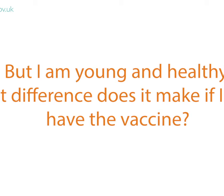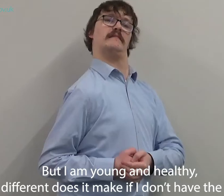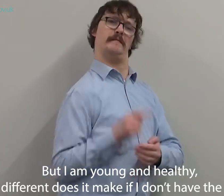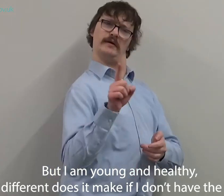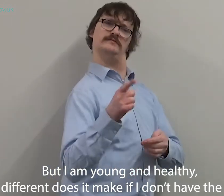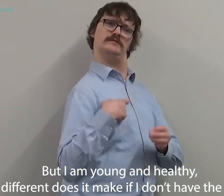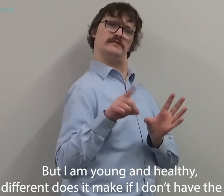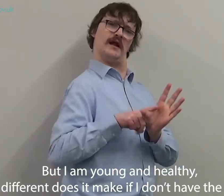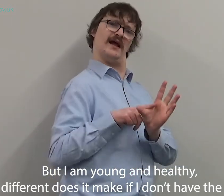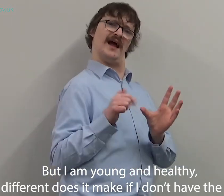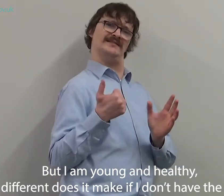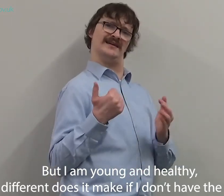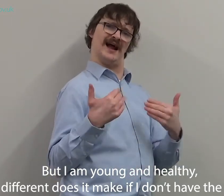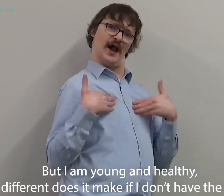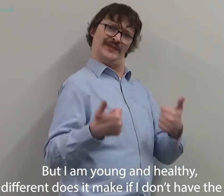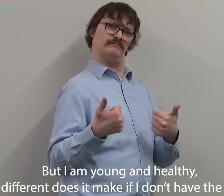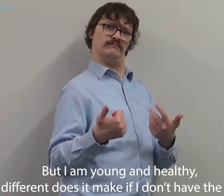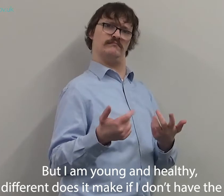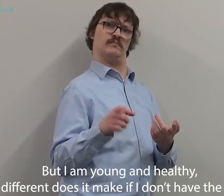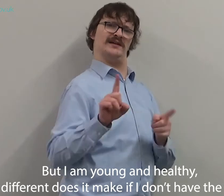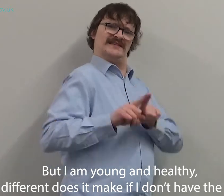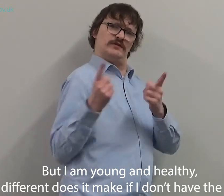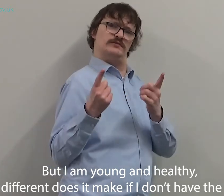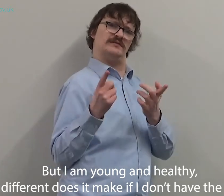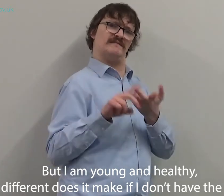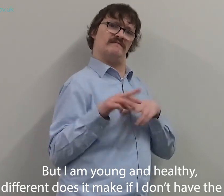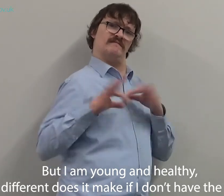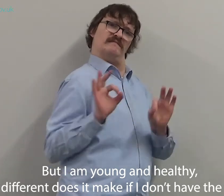But I'm young and healthy. What difference does it make if I don't have the vaccine?